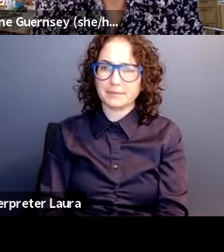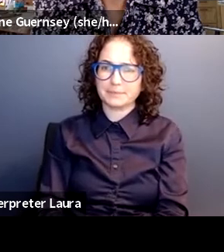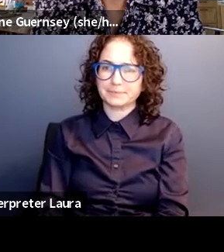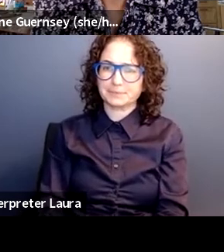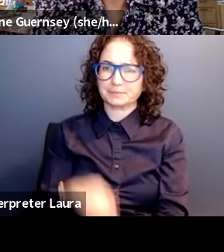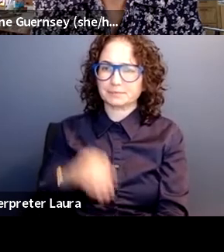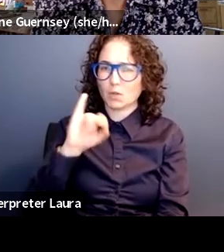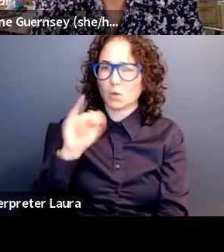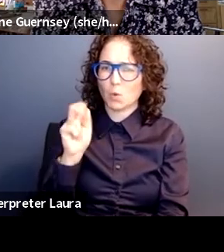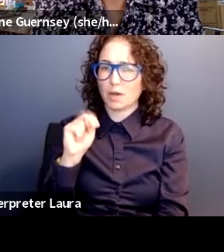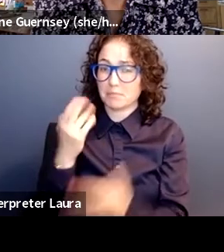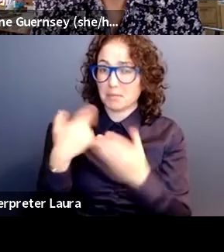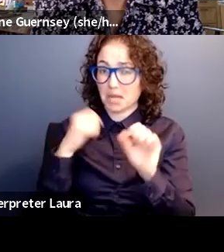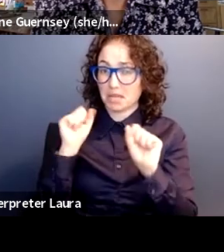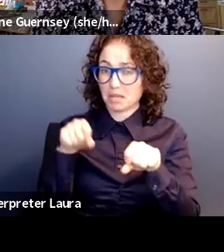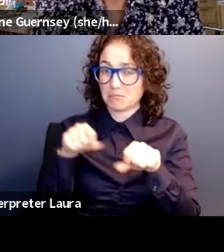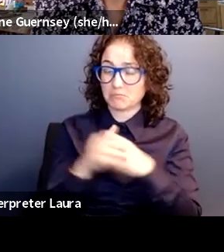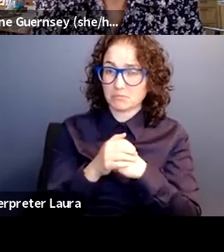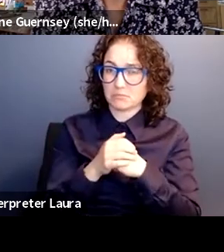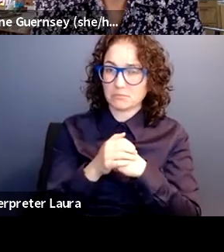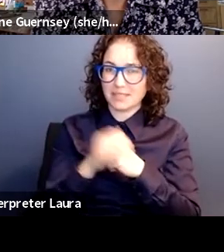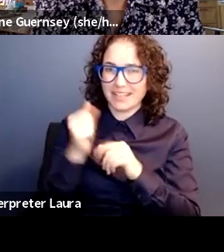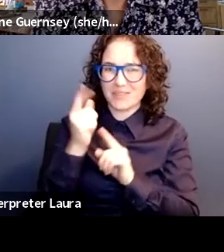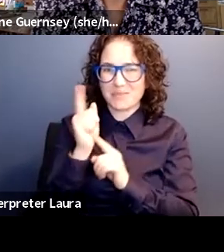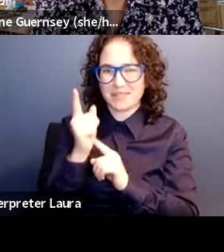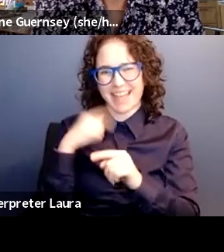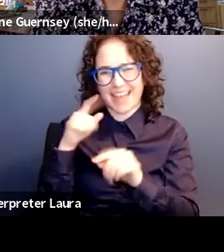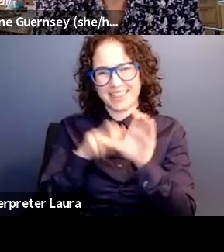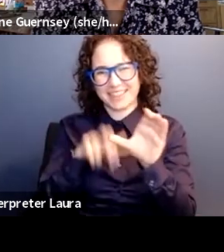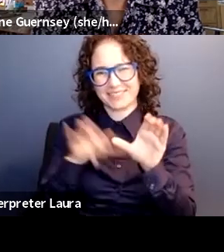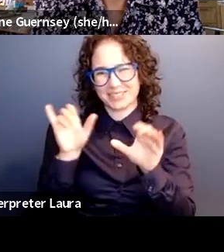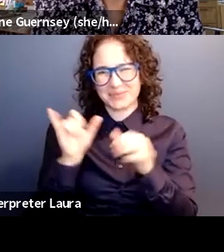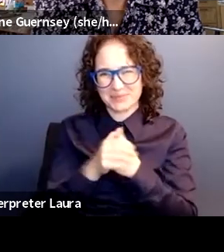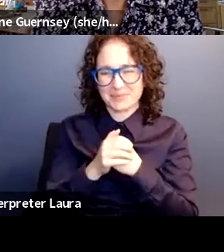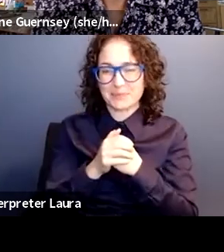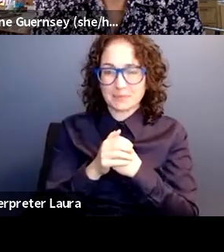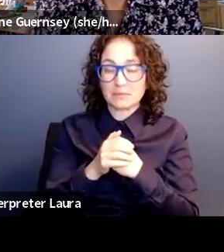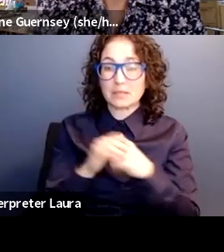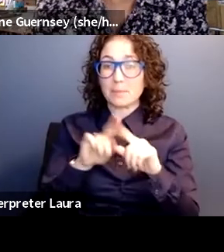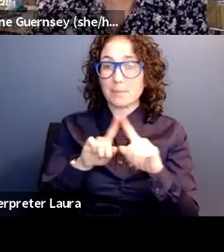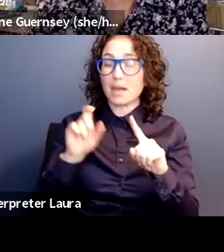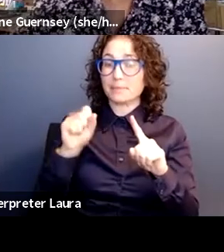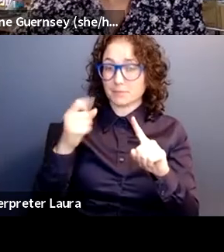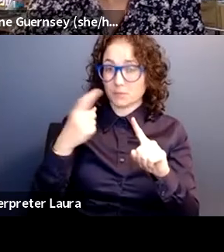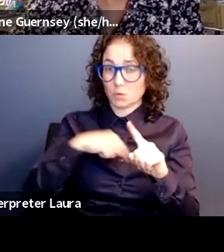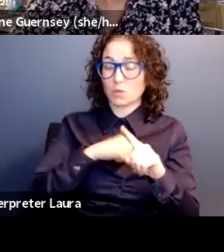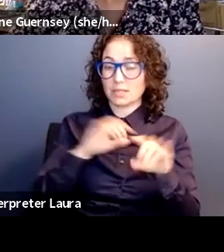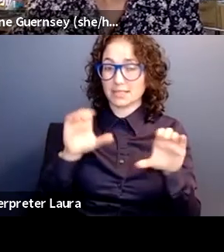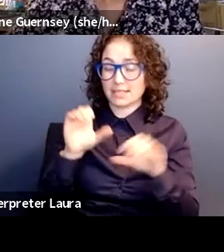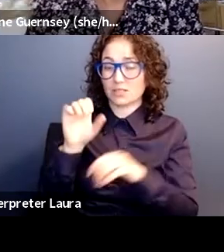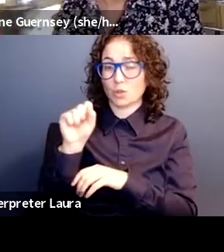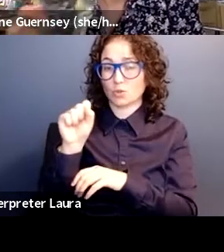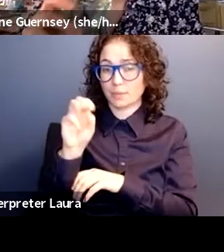Maybe I can jump because in a few minutes I will have to leave too. But we did our social media